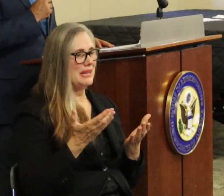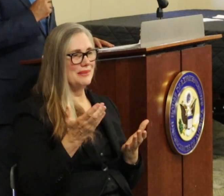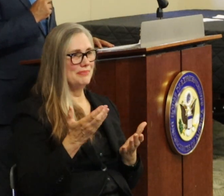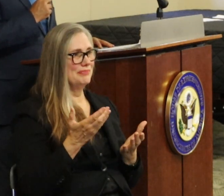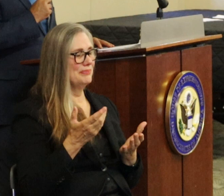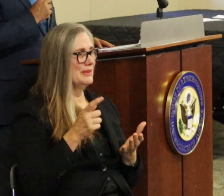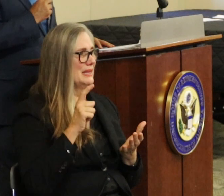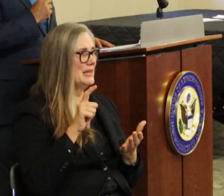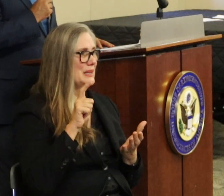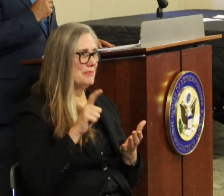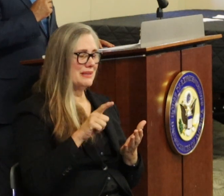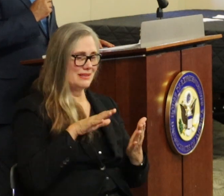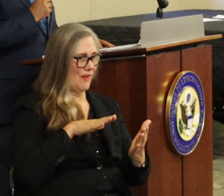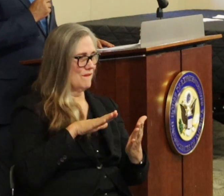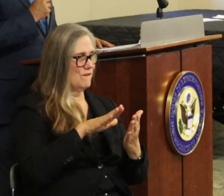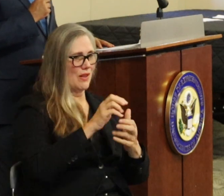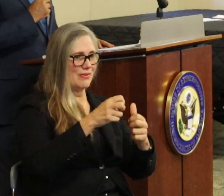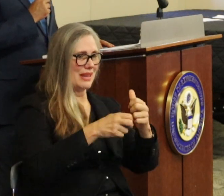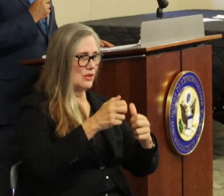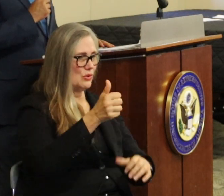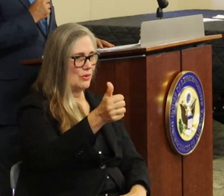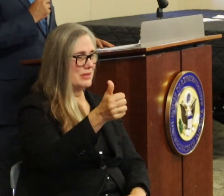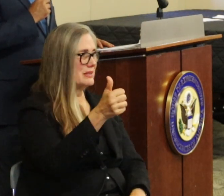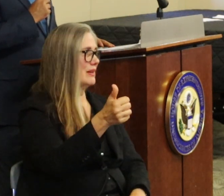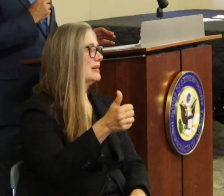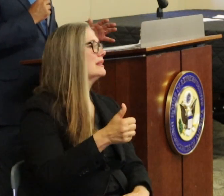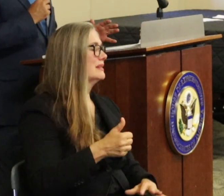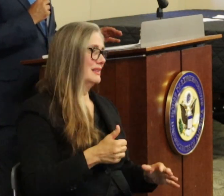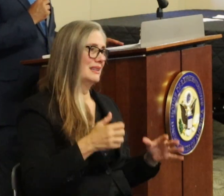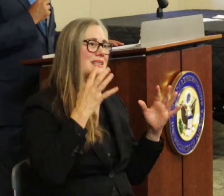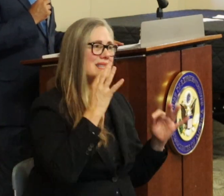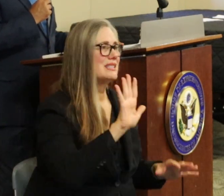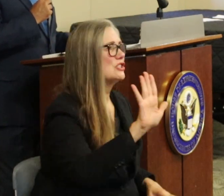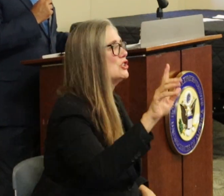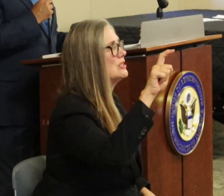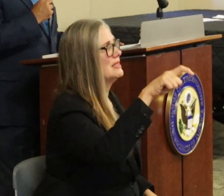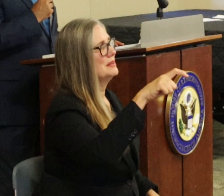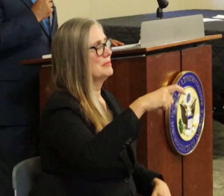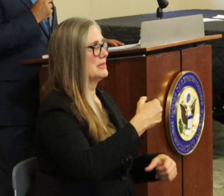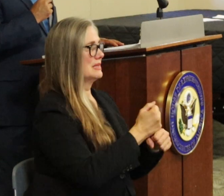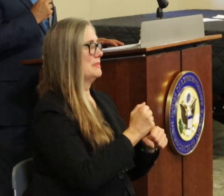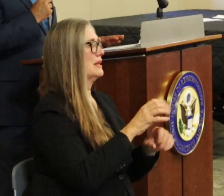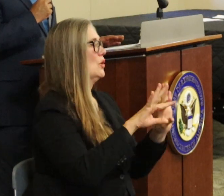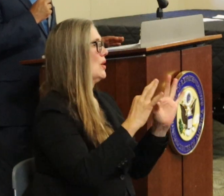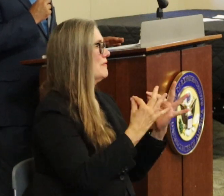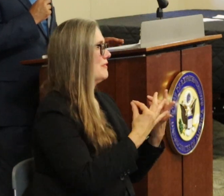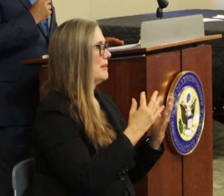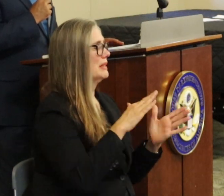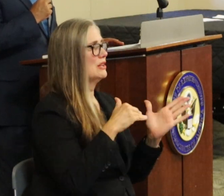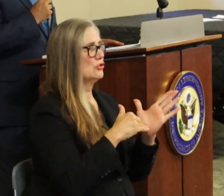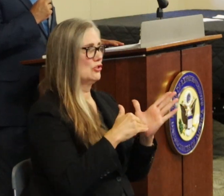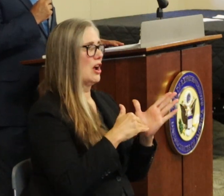has to confront that issue. But it's something that it's a decision she's going to have to make or that her family and her